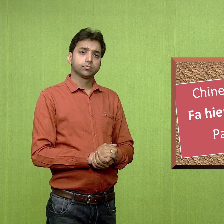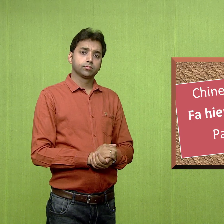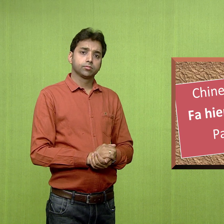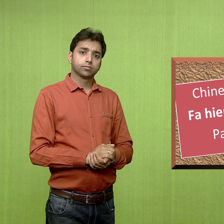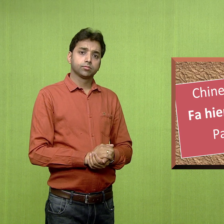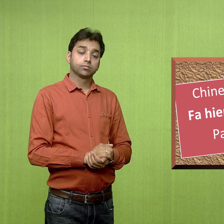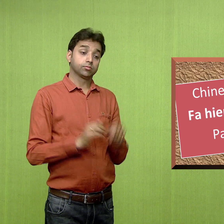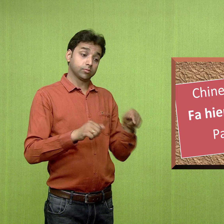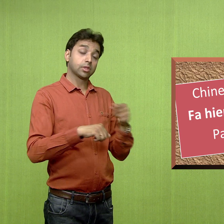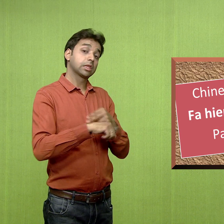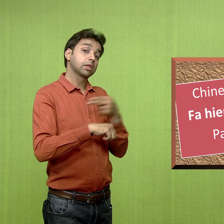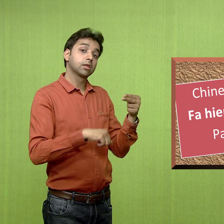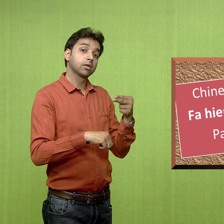His name was Fa Hin,